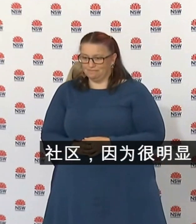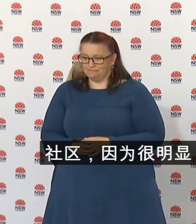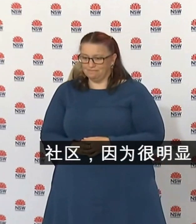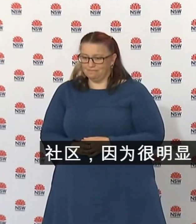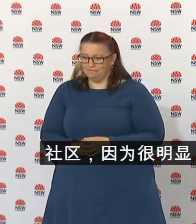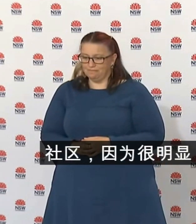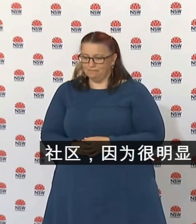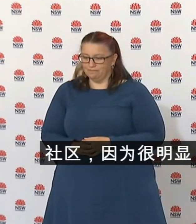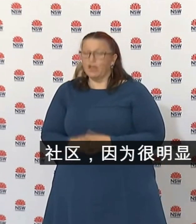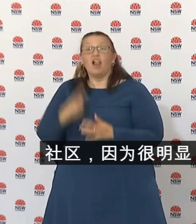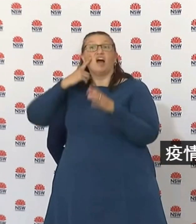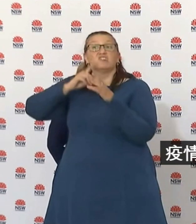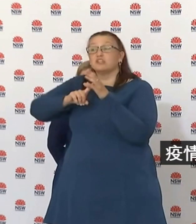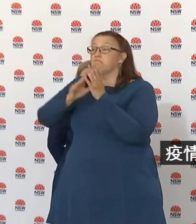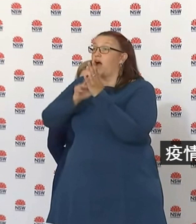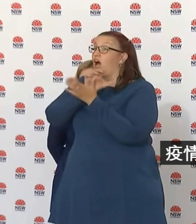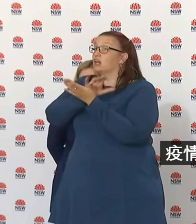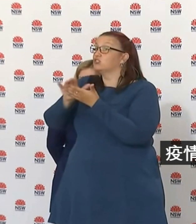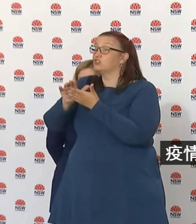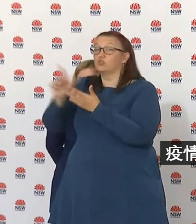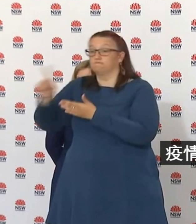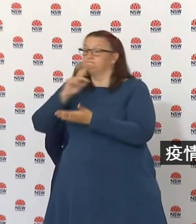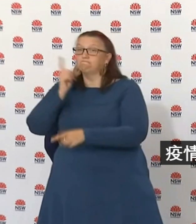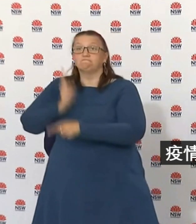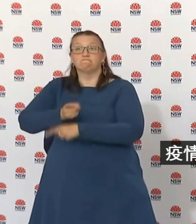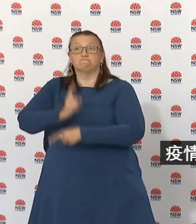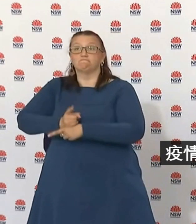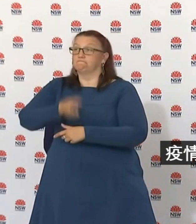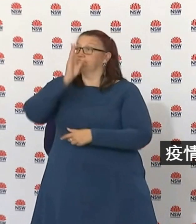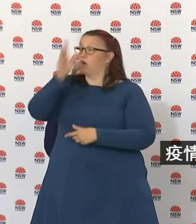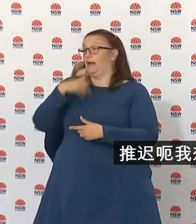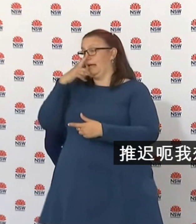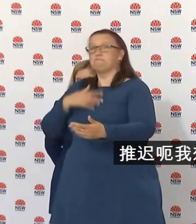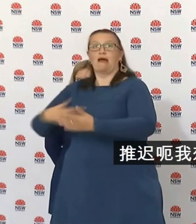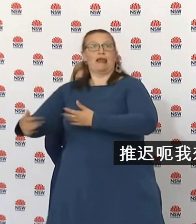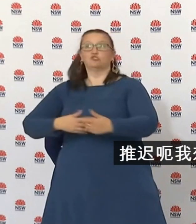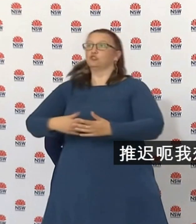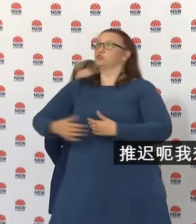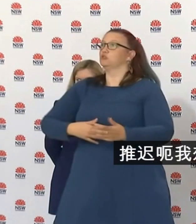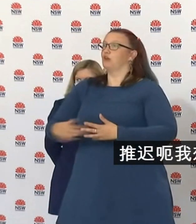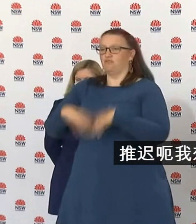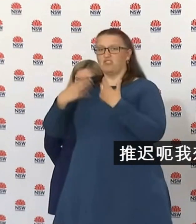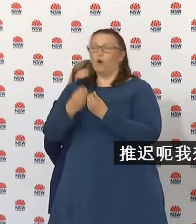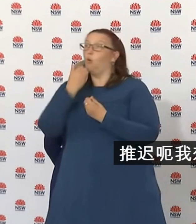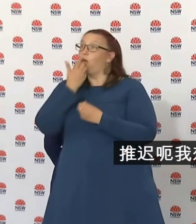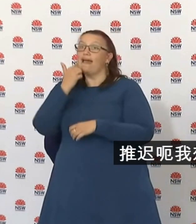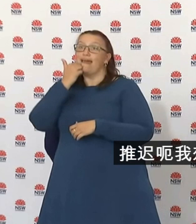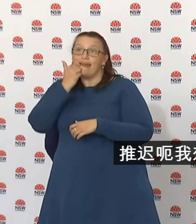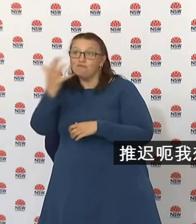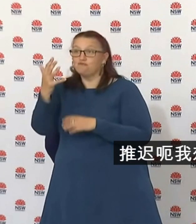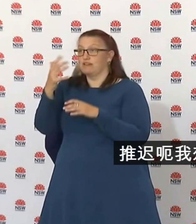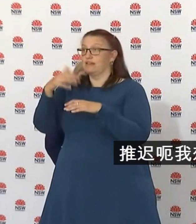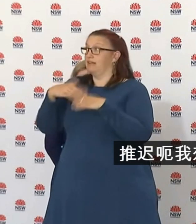March you were quite front and centre in the managing of the outbreak, whereas the Premier has held off, I guess, doing this sort of